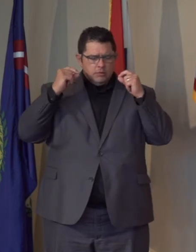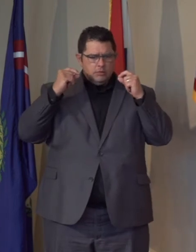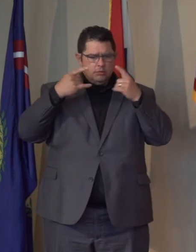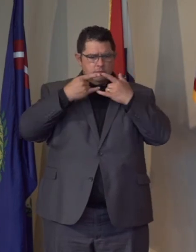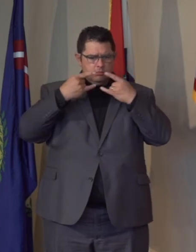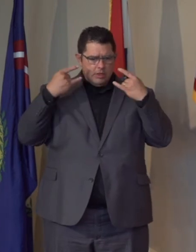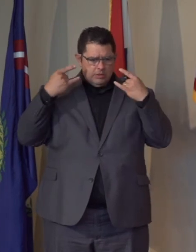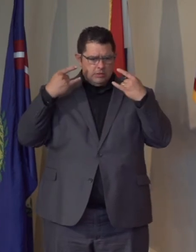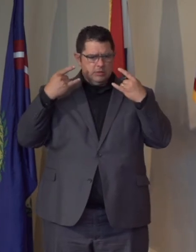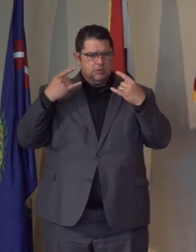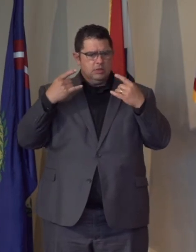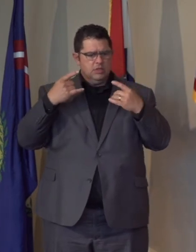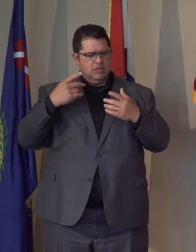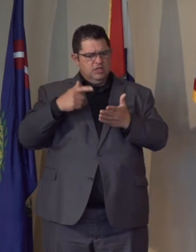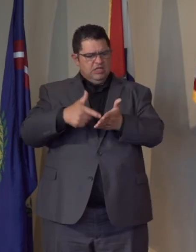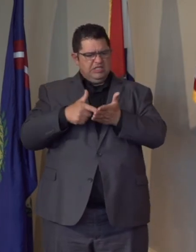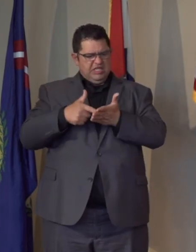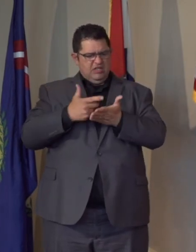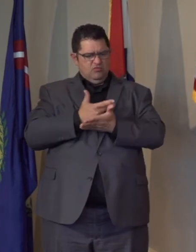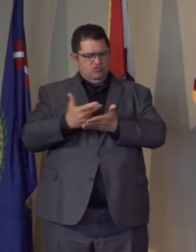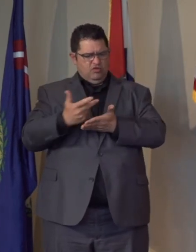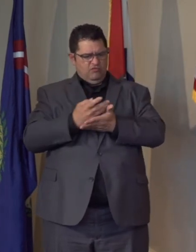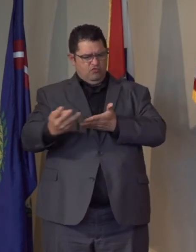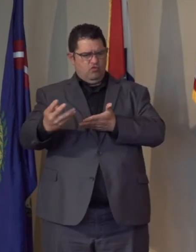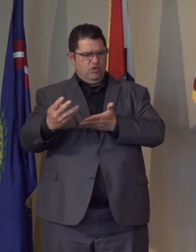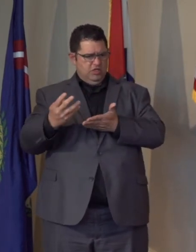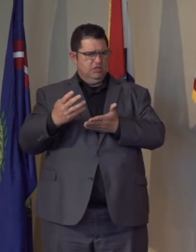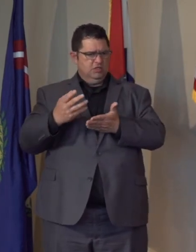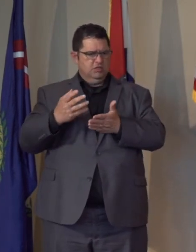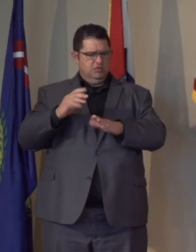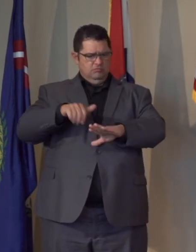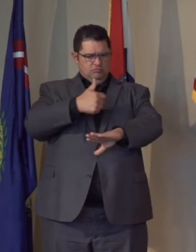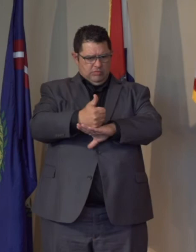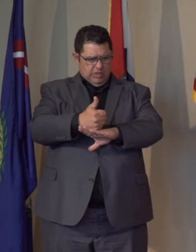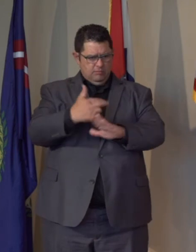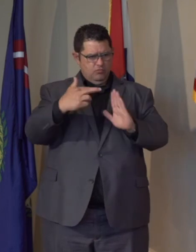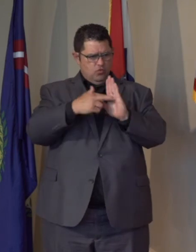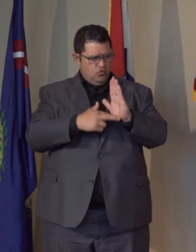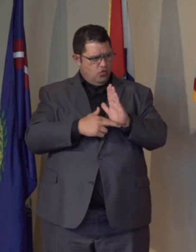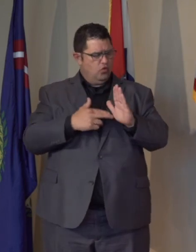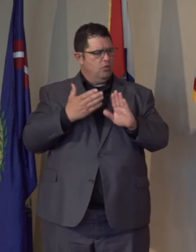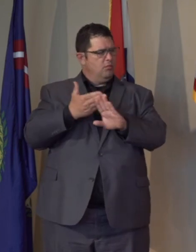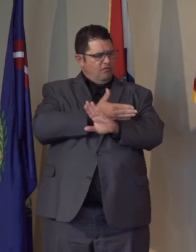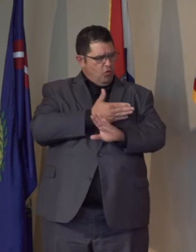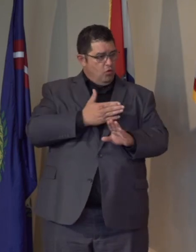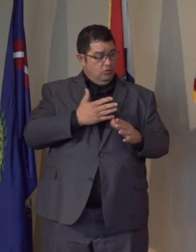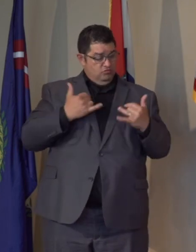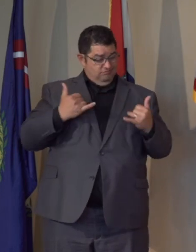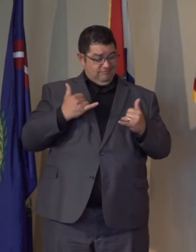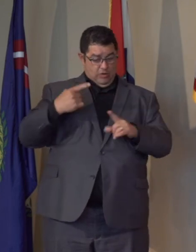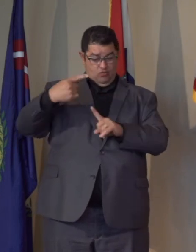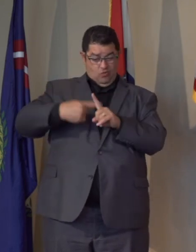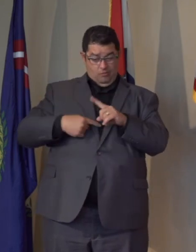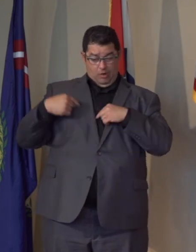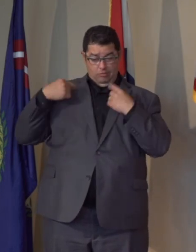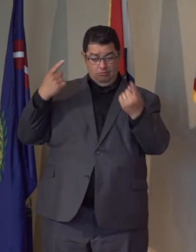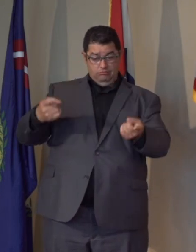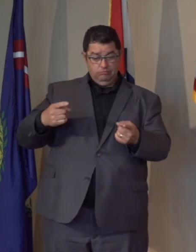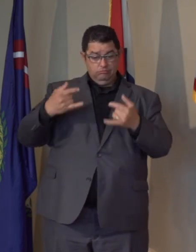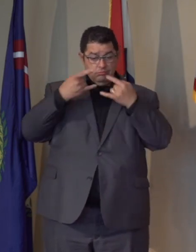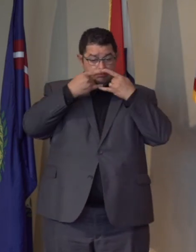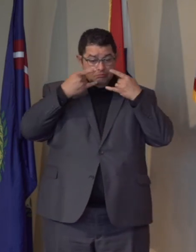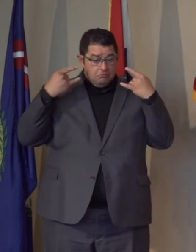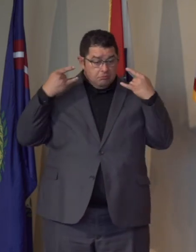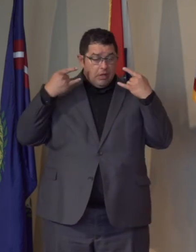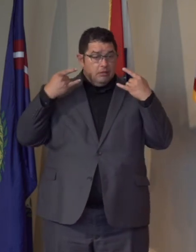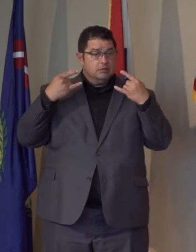or 4 weeks for some kind of mandate to be in effect before we really see anything, just due to lag. So it's been more than a month that we've had the mask mandate in place, and I know